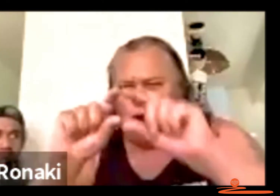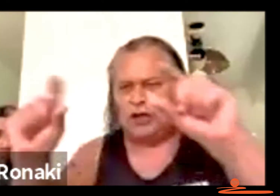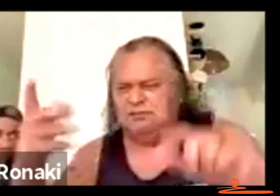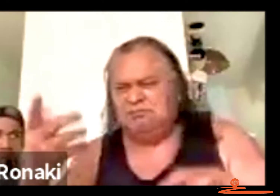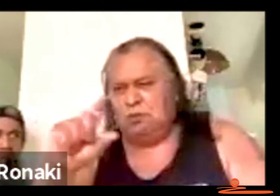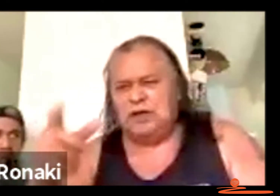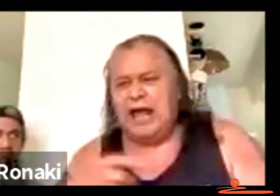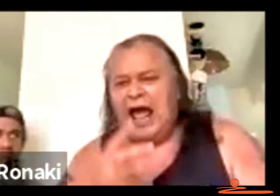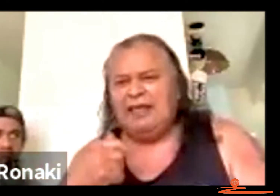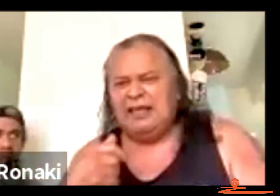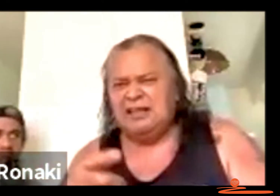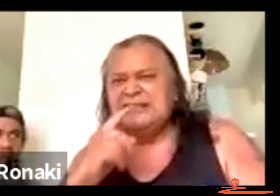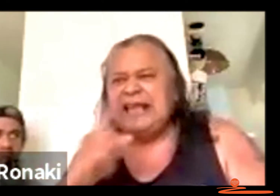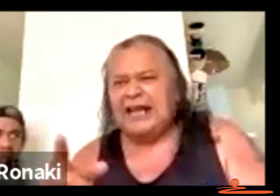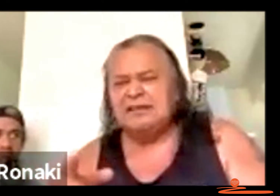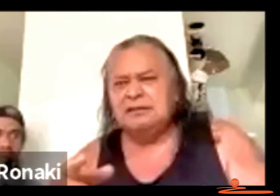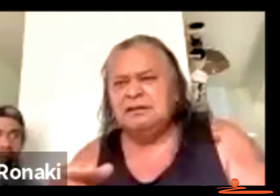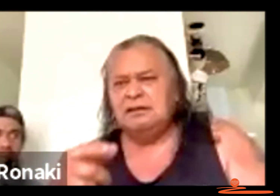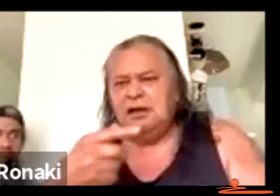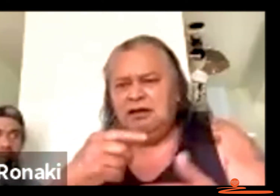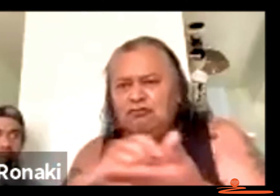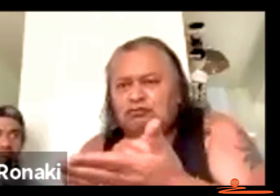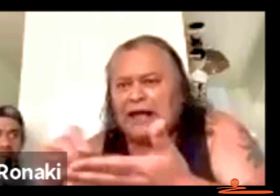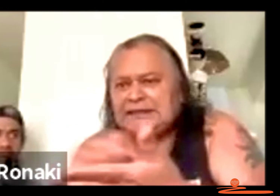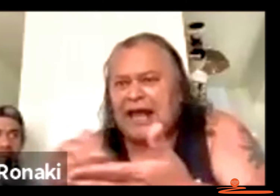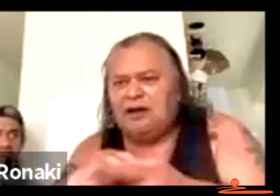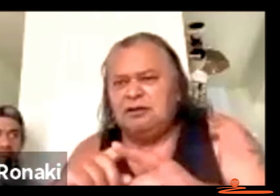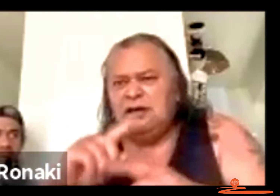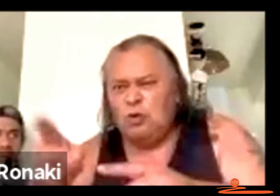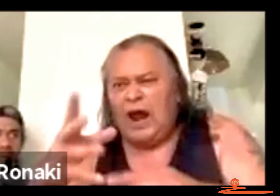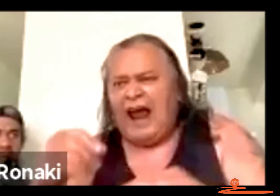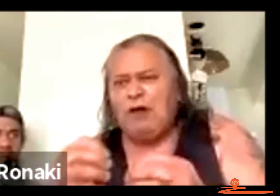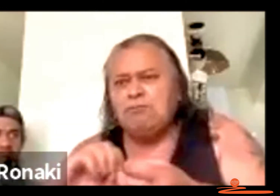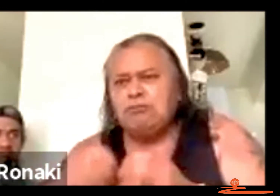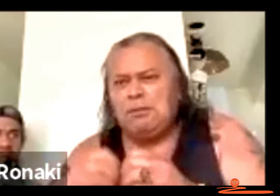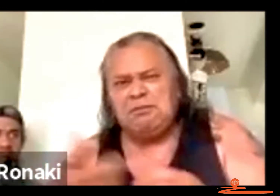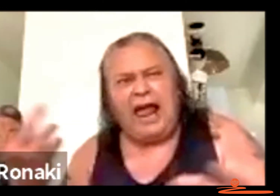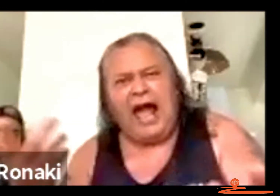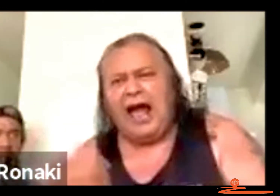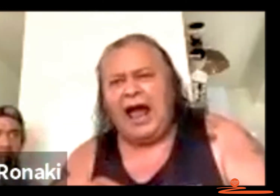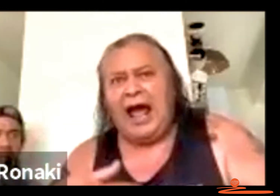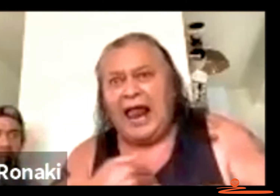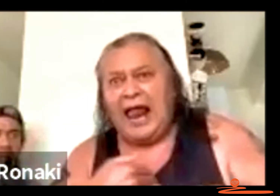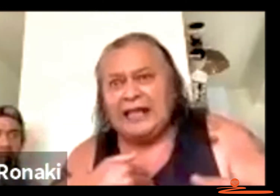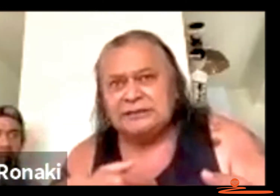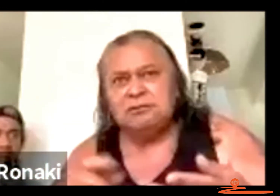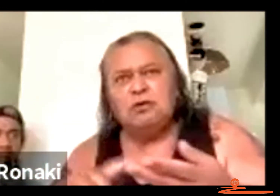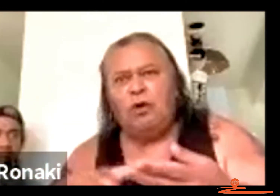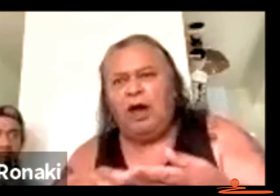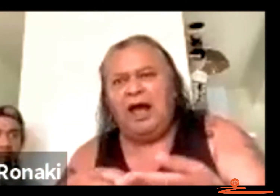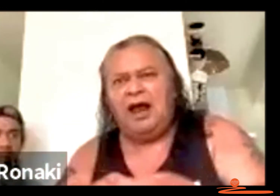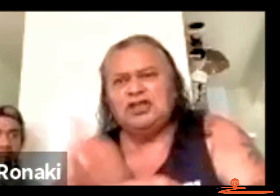me, some word like healthcare, and I asked them to write it down. And they